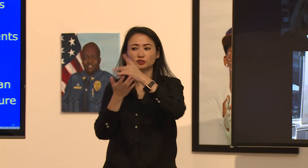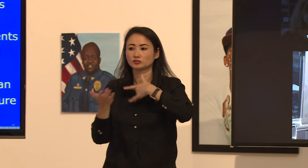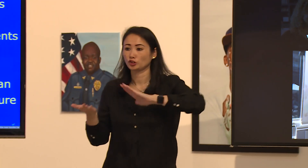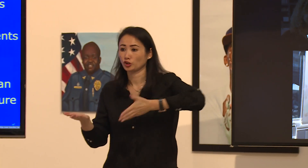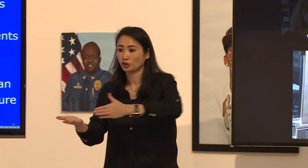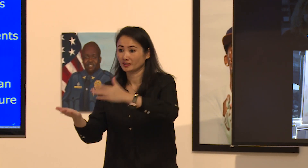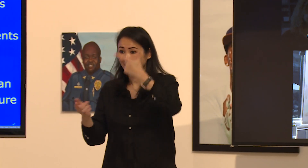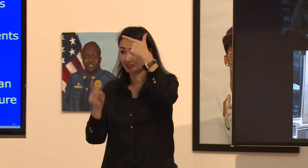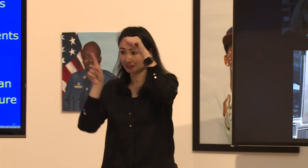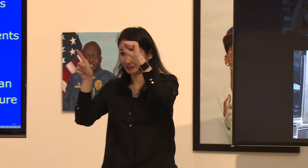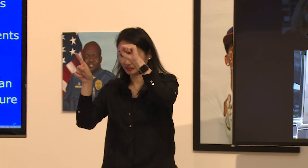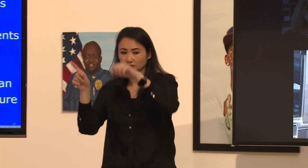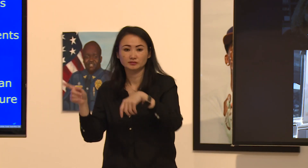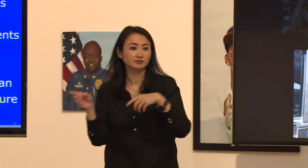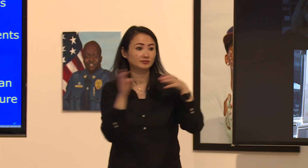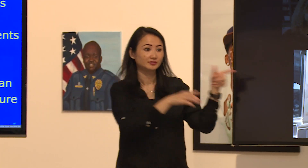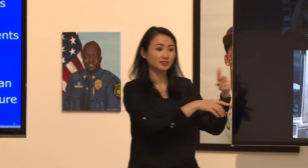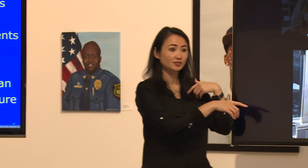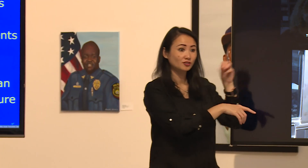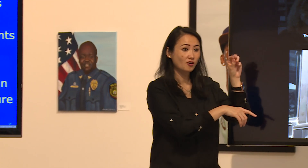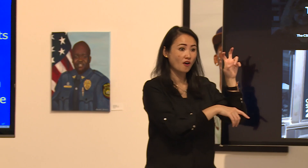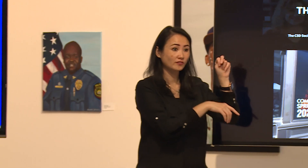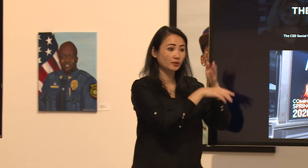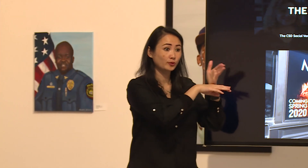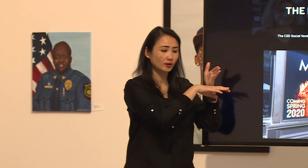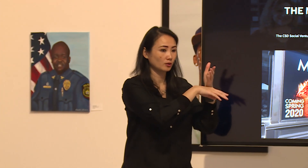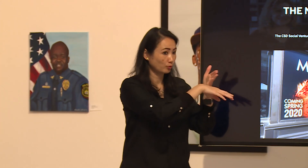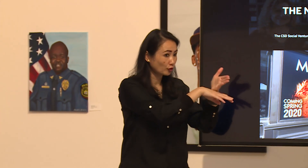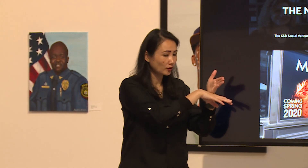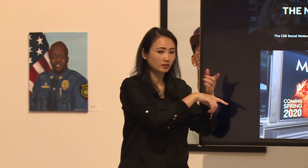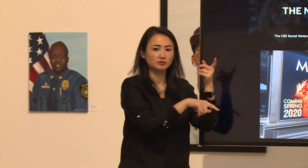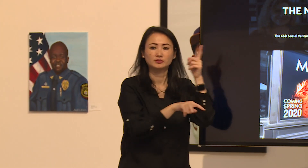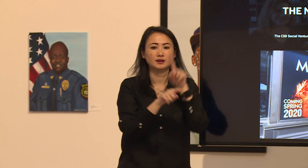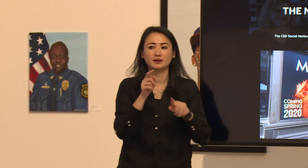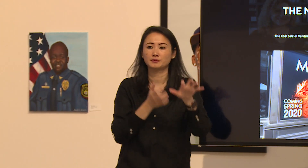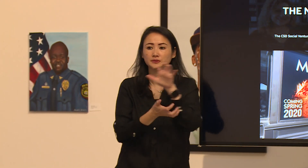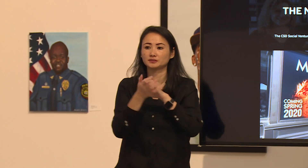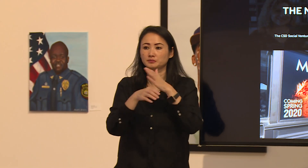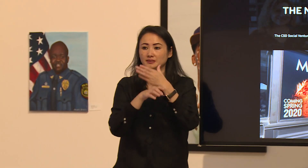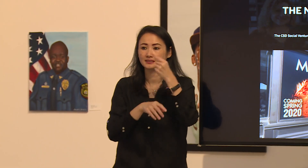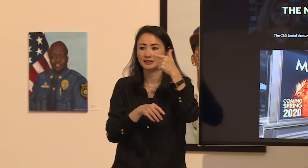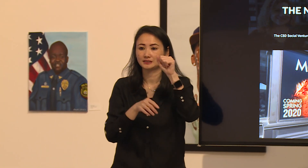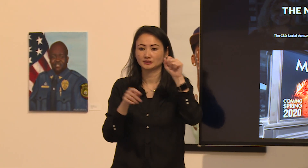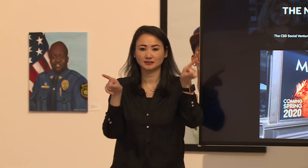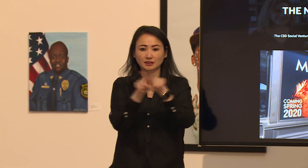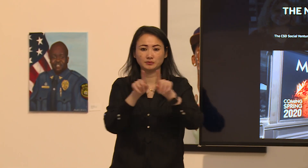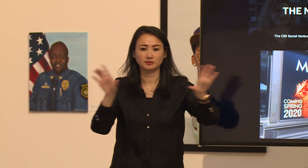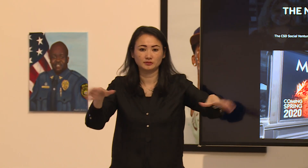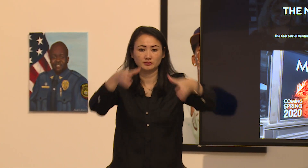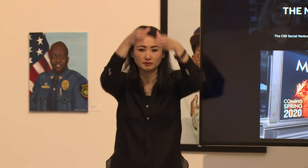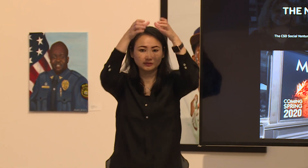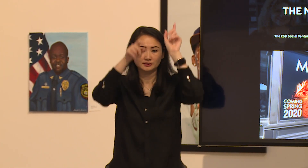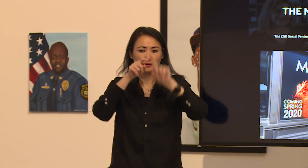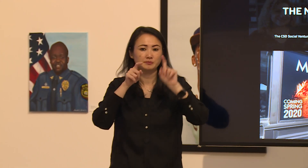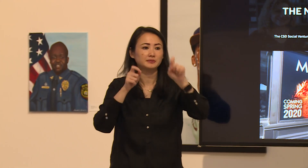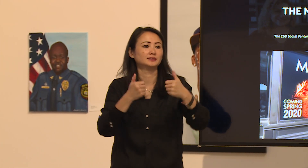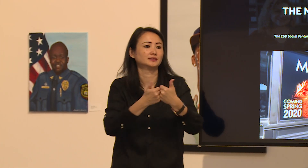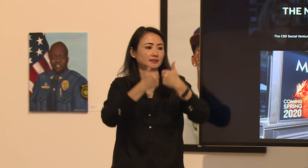with gas formation in a lot of restaurants, but this is something that we don't do. We use a vent situation, so if we have a